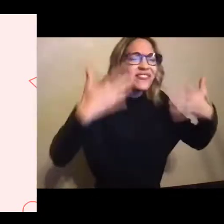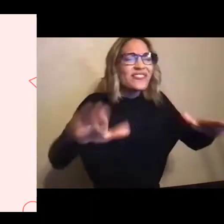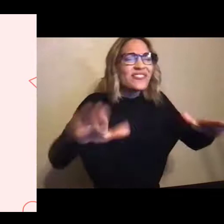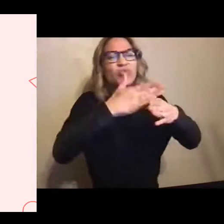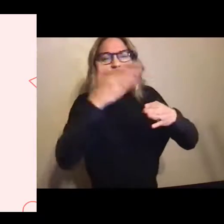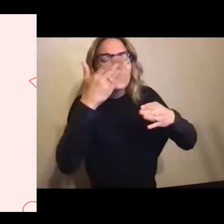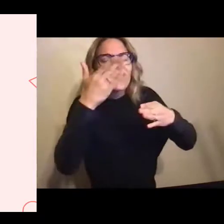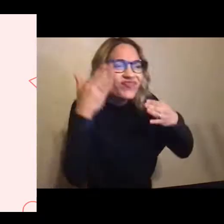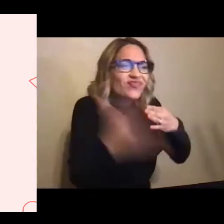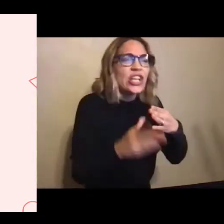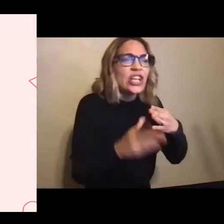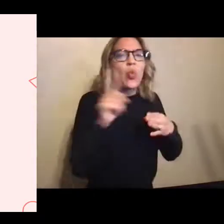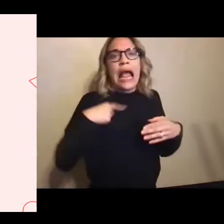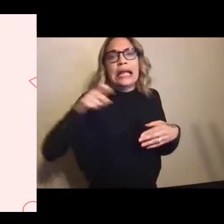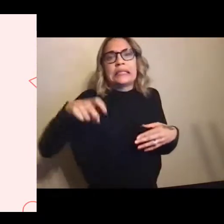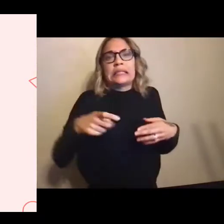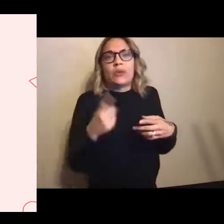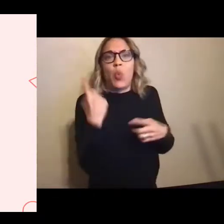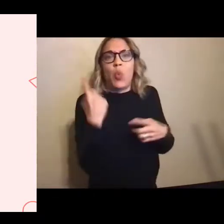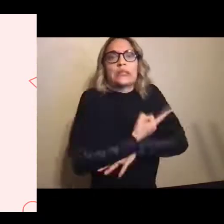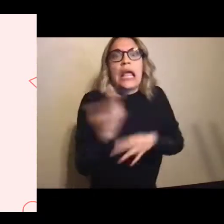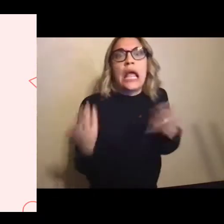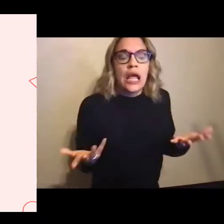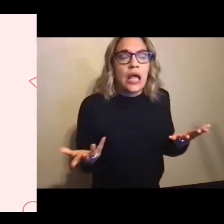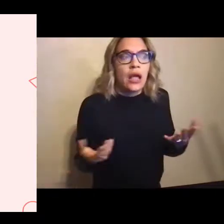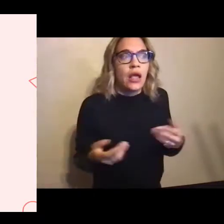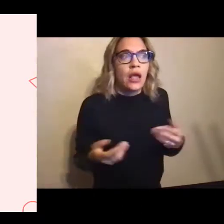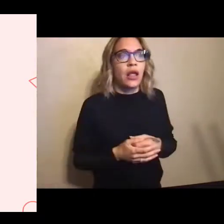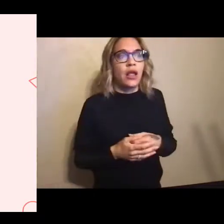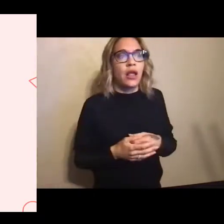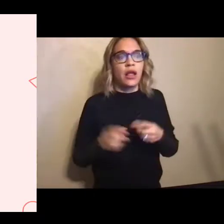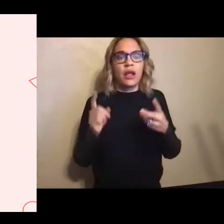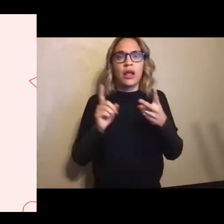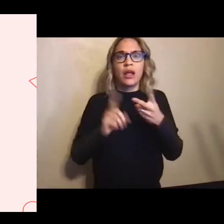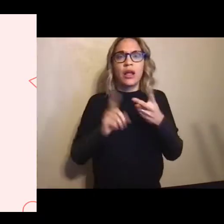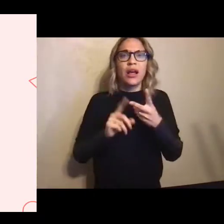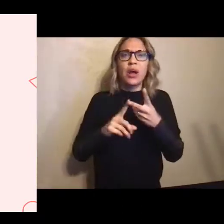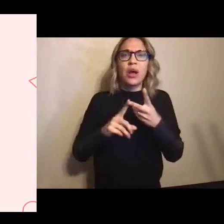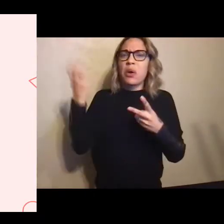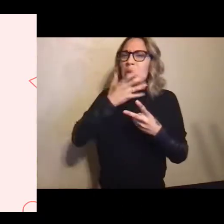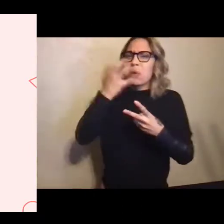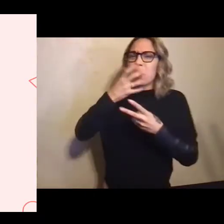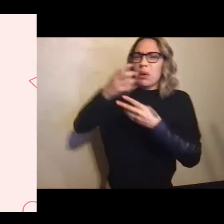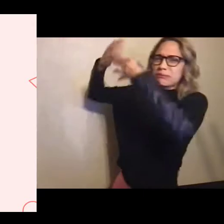There's never enough time in the day to finish what I need to get done.